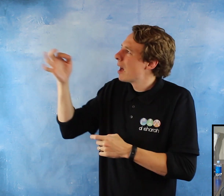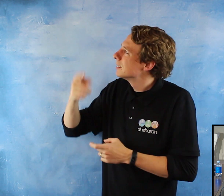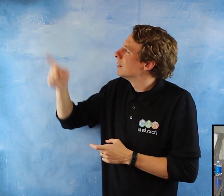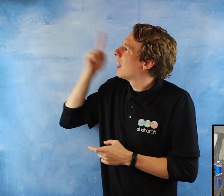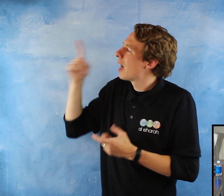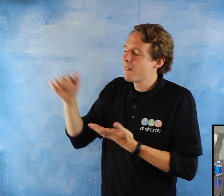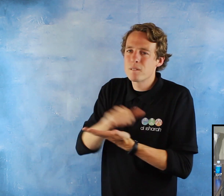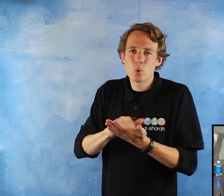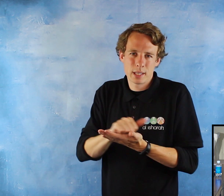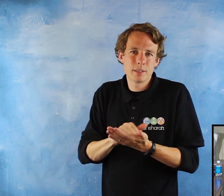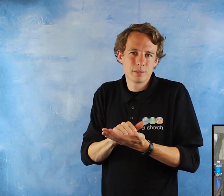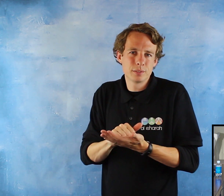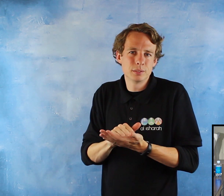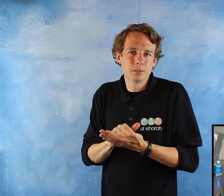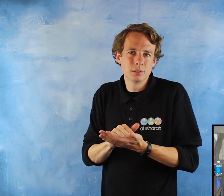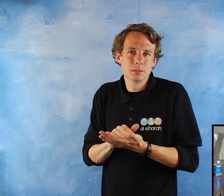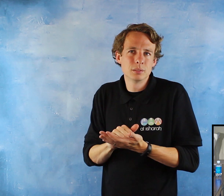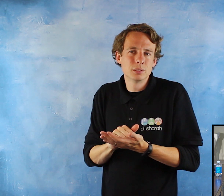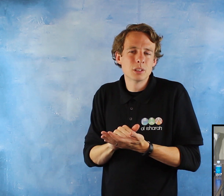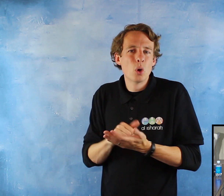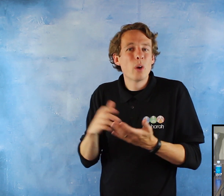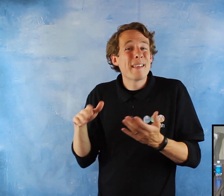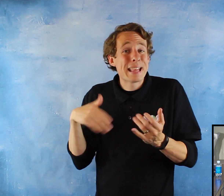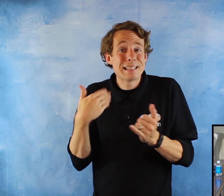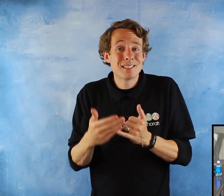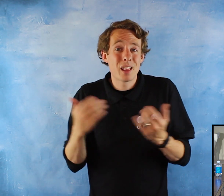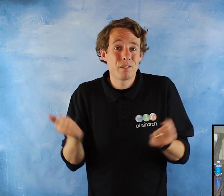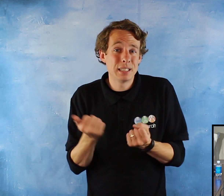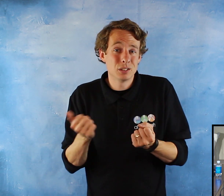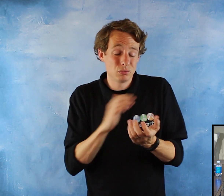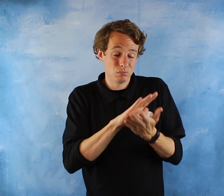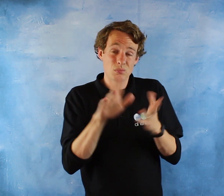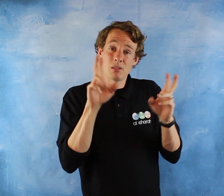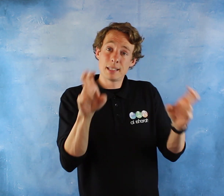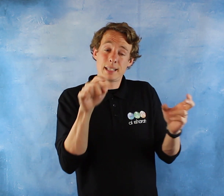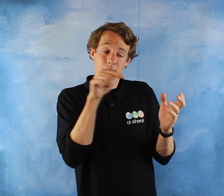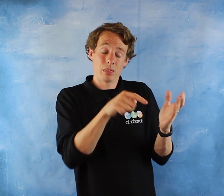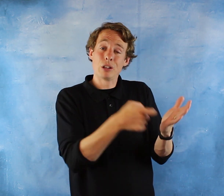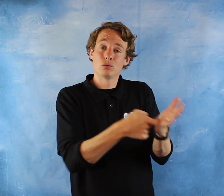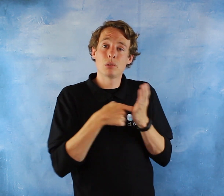So until it is over, that is a recommendation in the hadith. May Allah subhanahu wa ta'ala give us tawfiq.